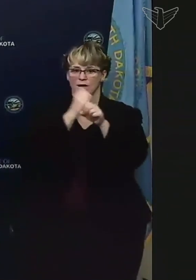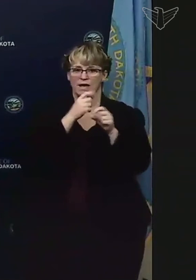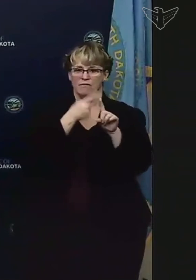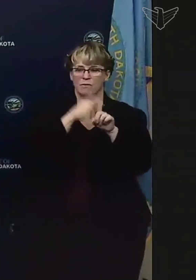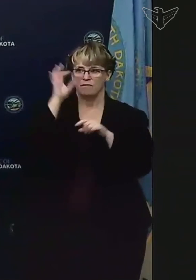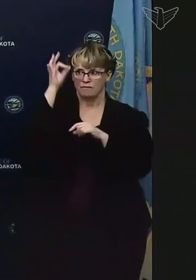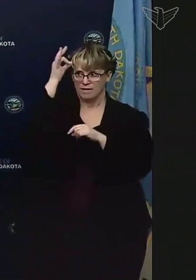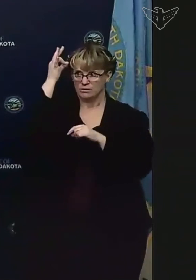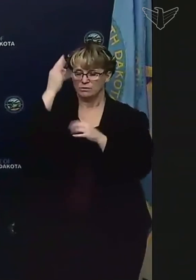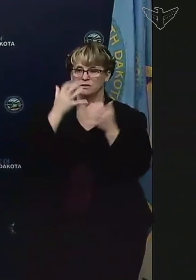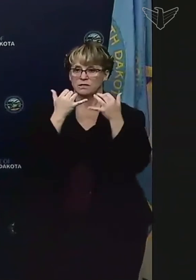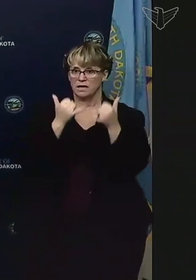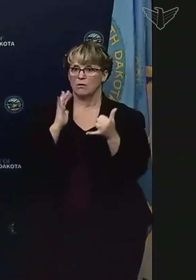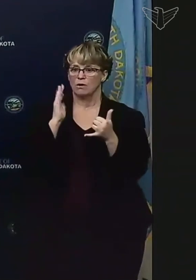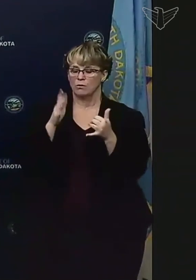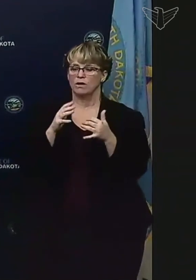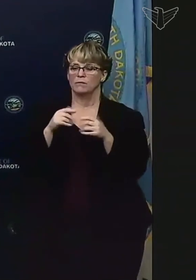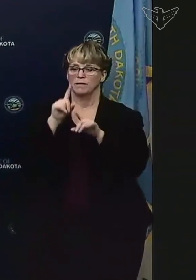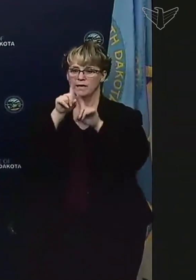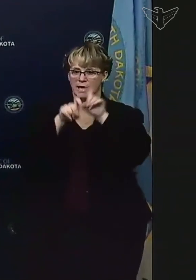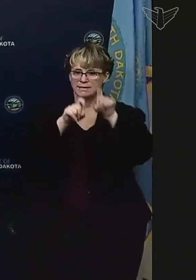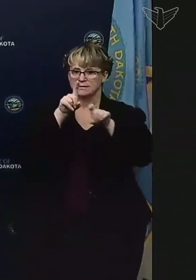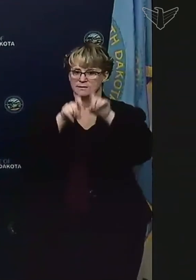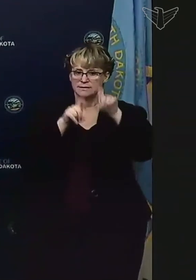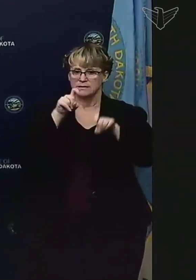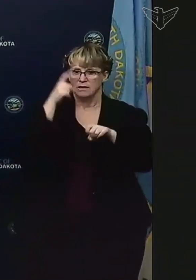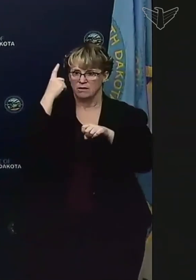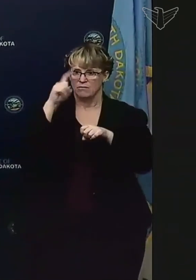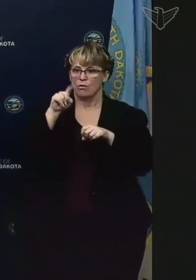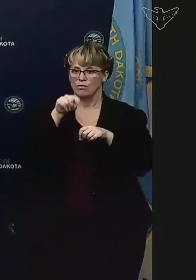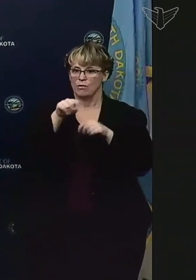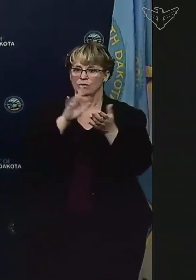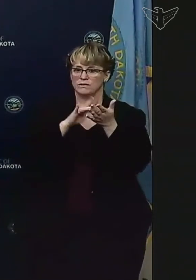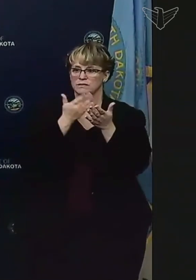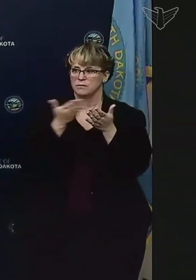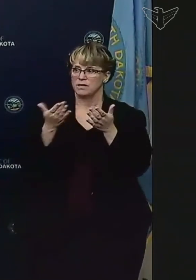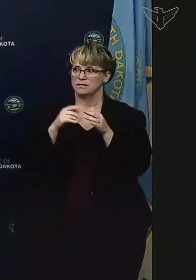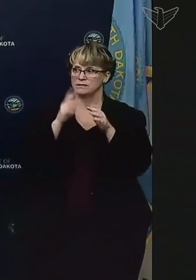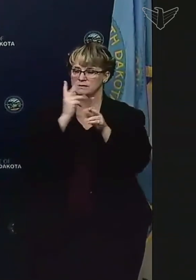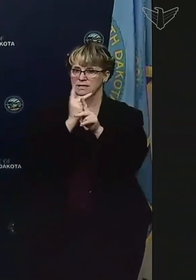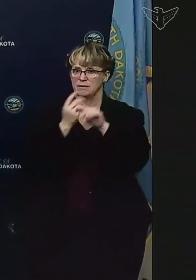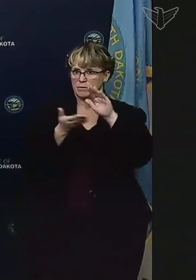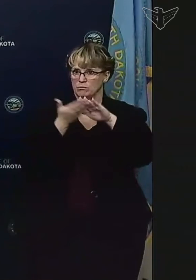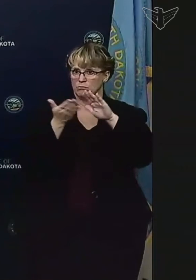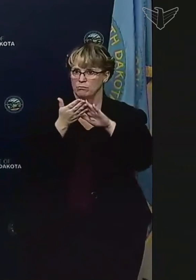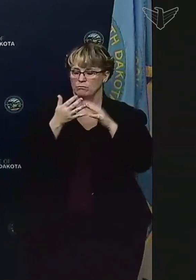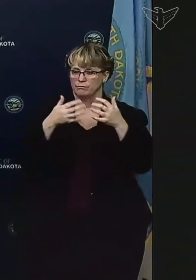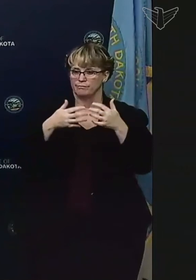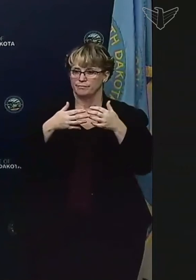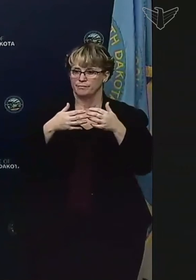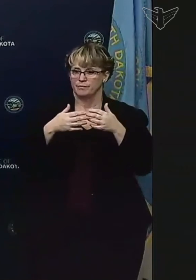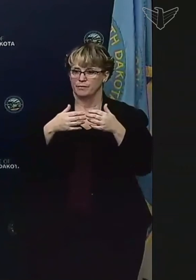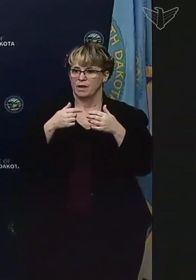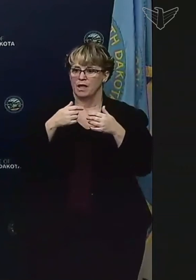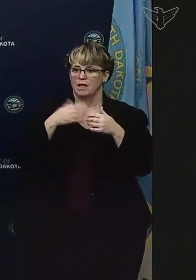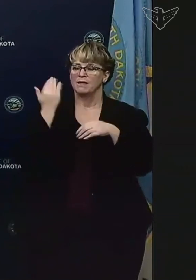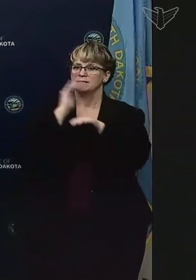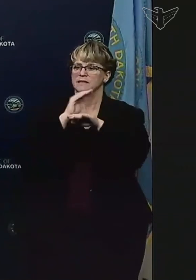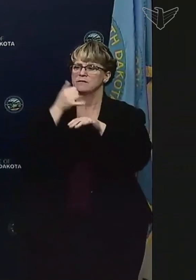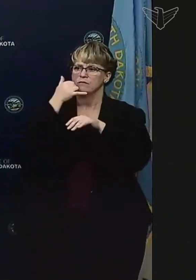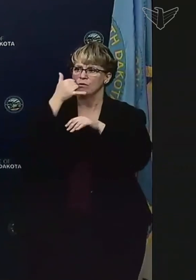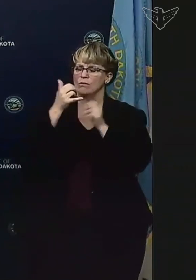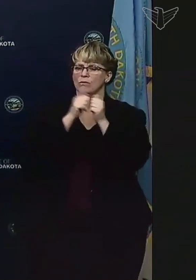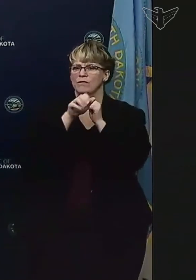federal government. Now we will consistently be asking for the supplies to keep them running. And I was on a phone call last night with many of the governors in